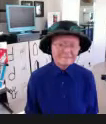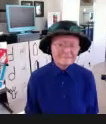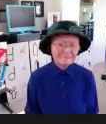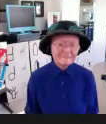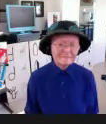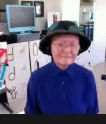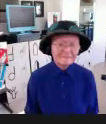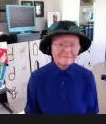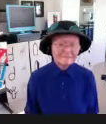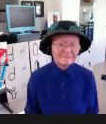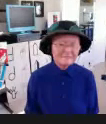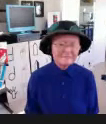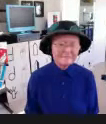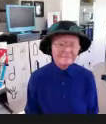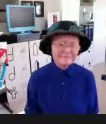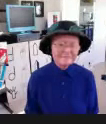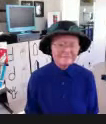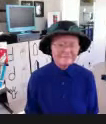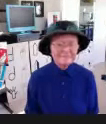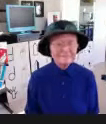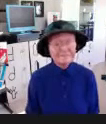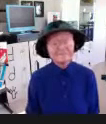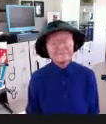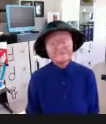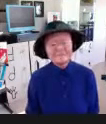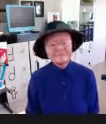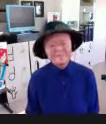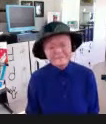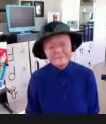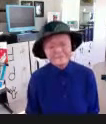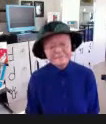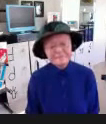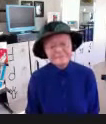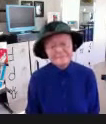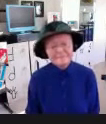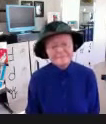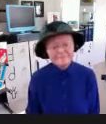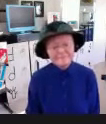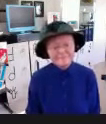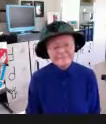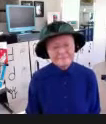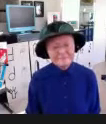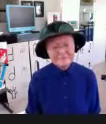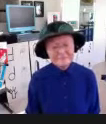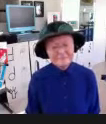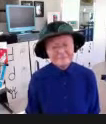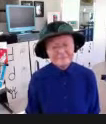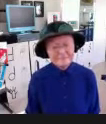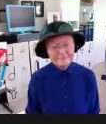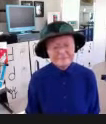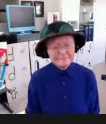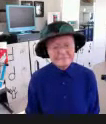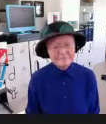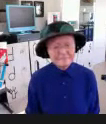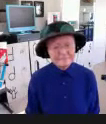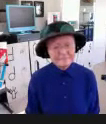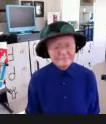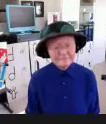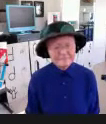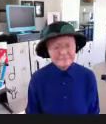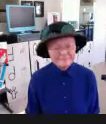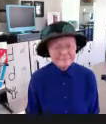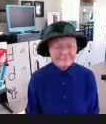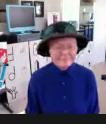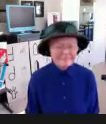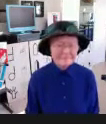trying to elicit the sign for number. And then we just go into we have them counting from 1 to